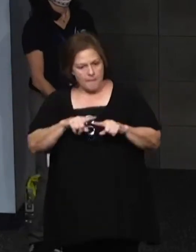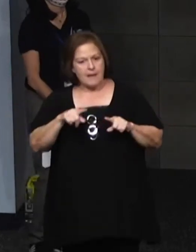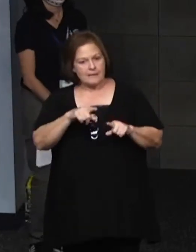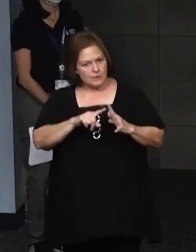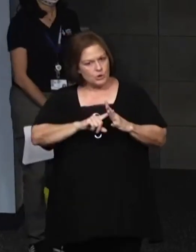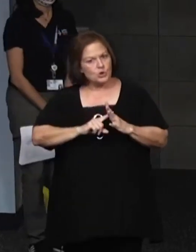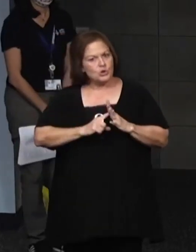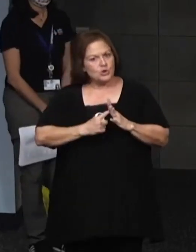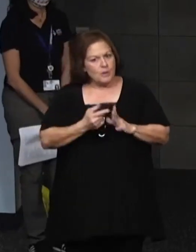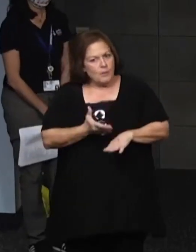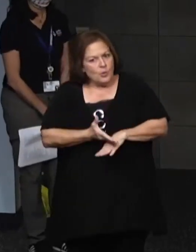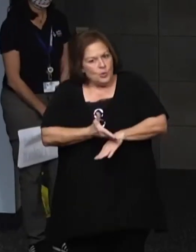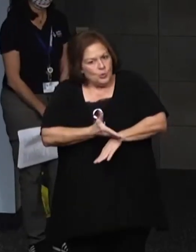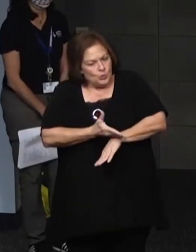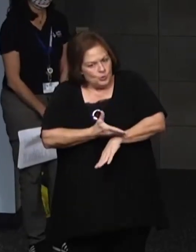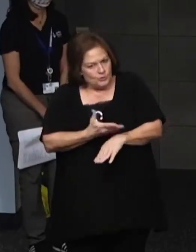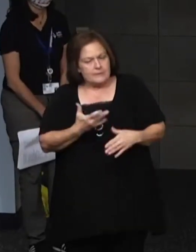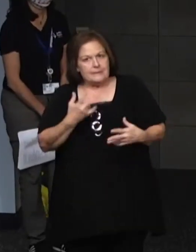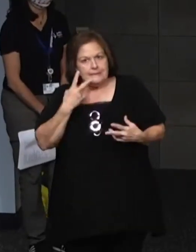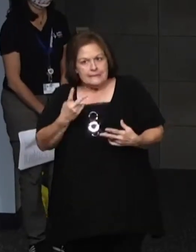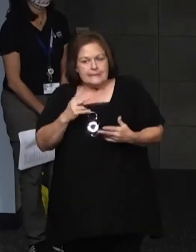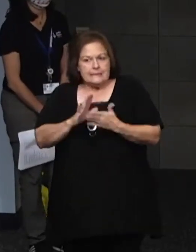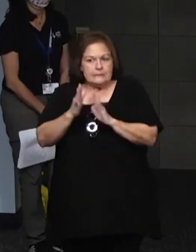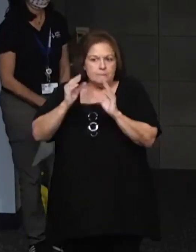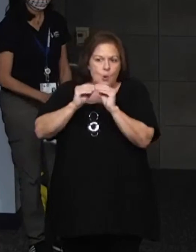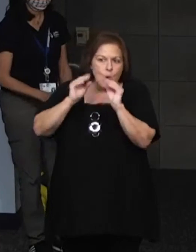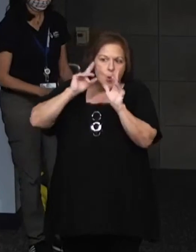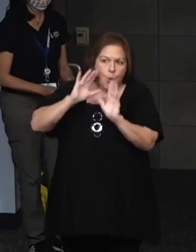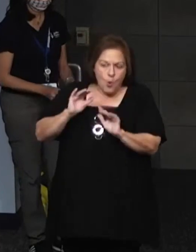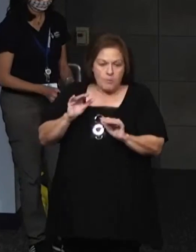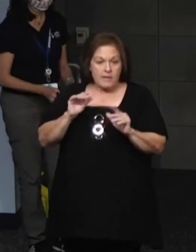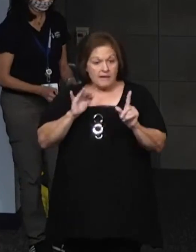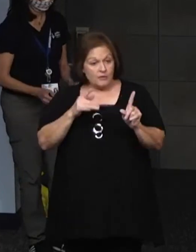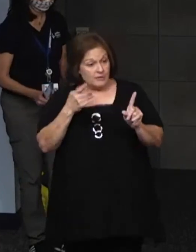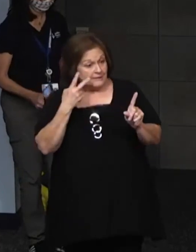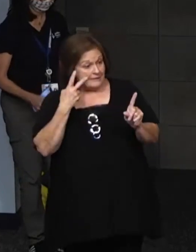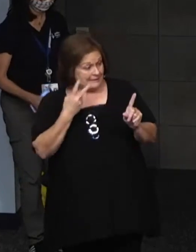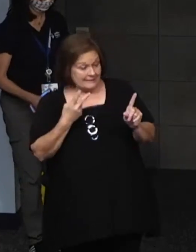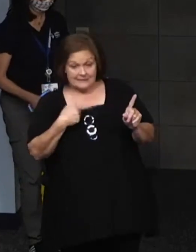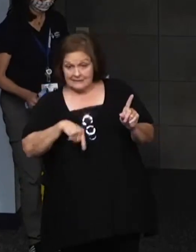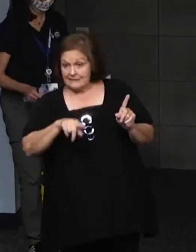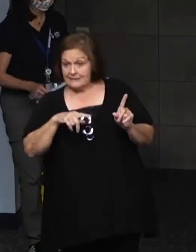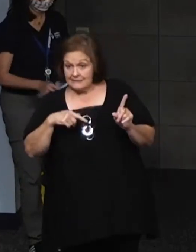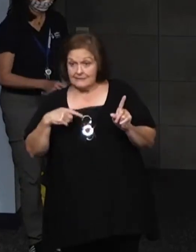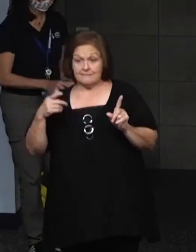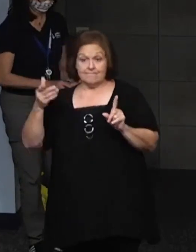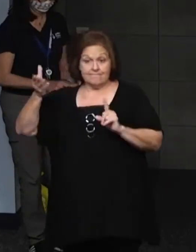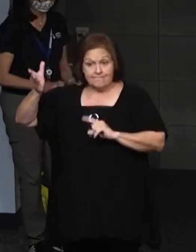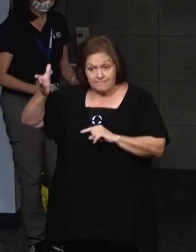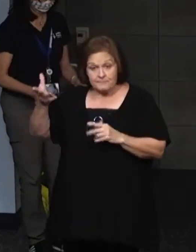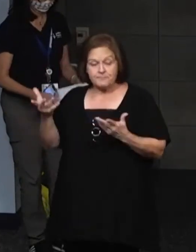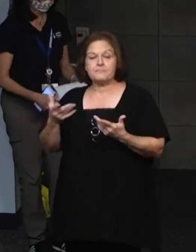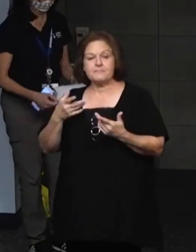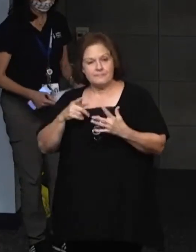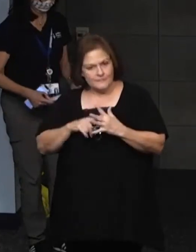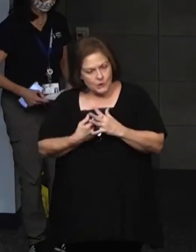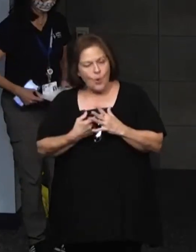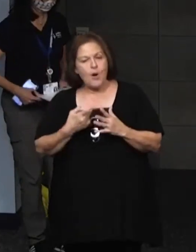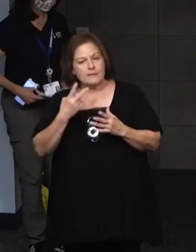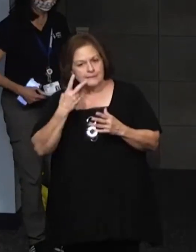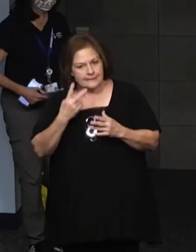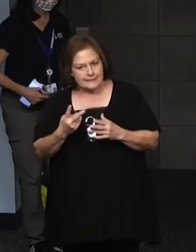So real glimmers of hope. So if you're listening to this or seeing this, we really are starting to see signs